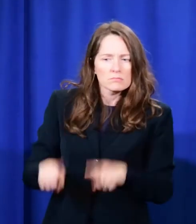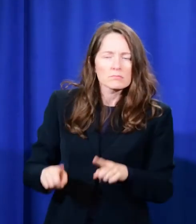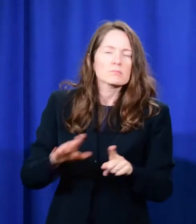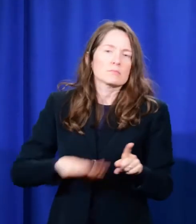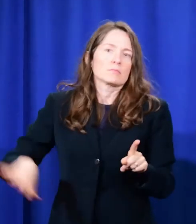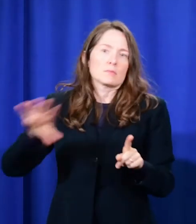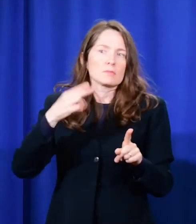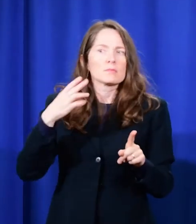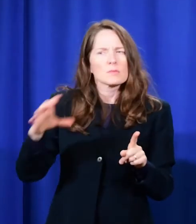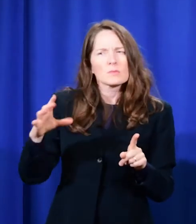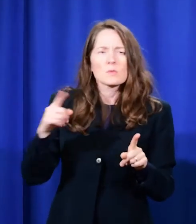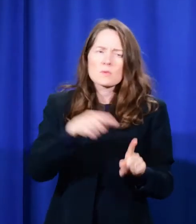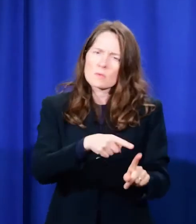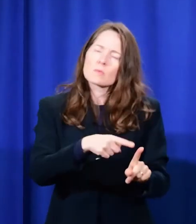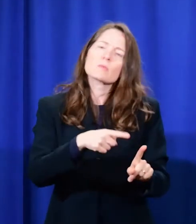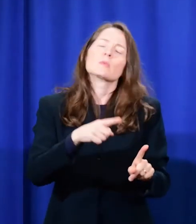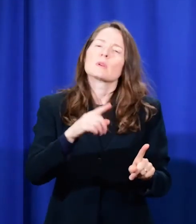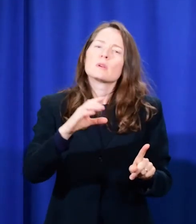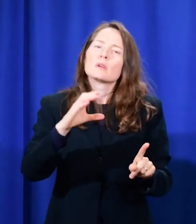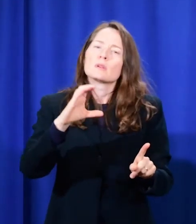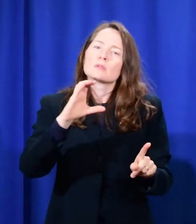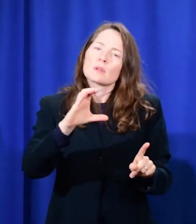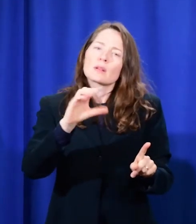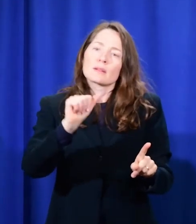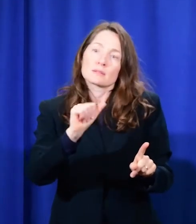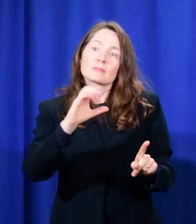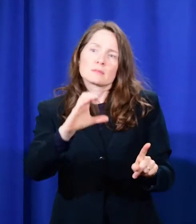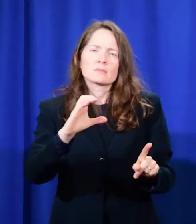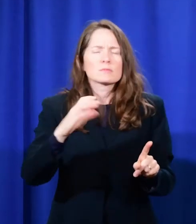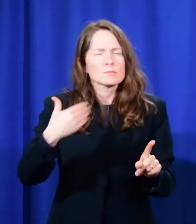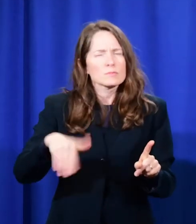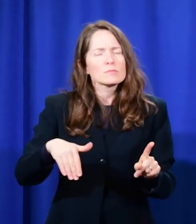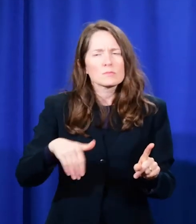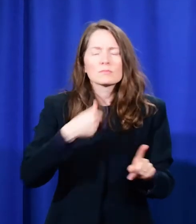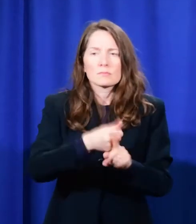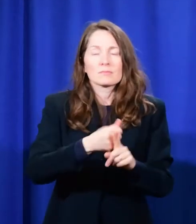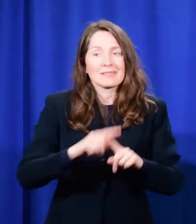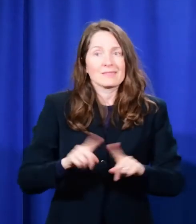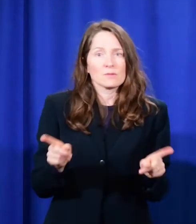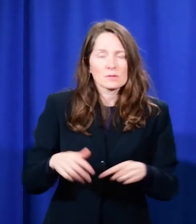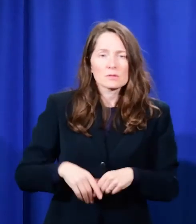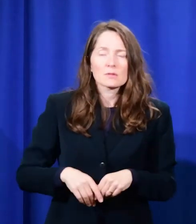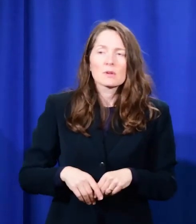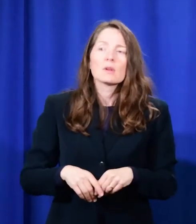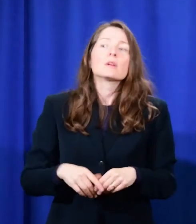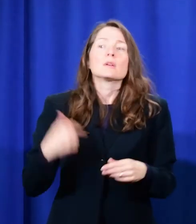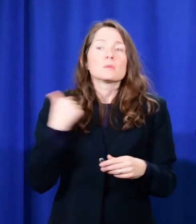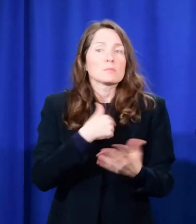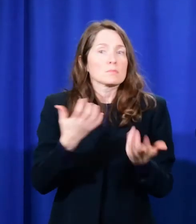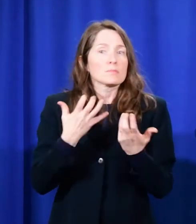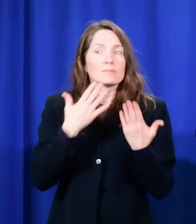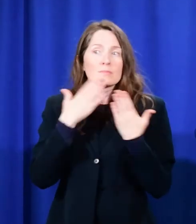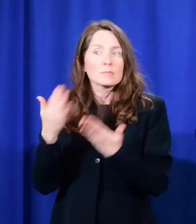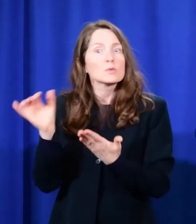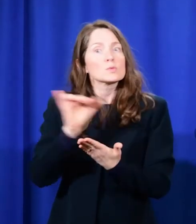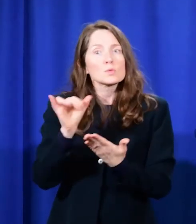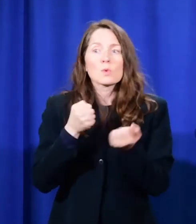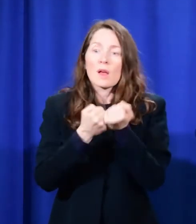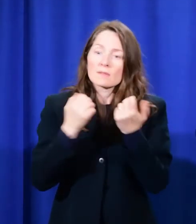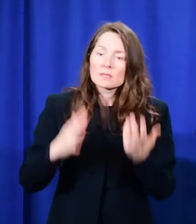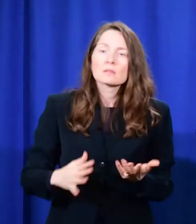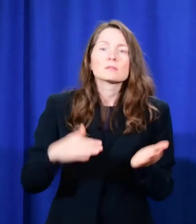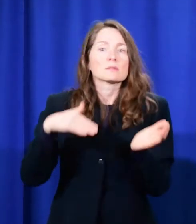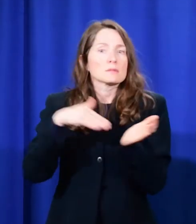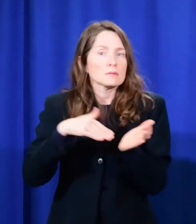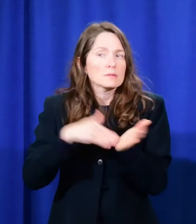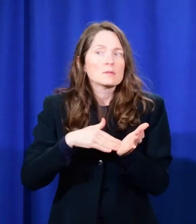Child Advocacy Center, a collaboration of police, prosecutors, counselors, medical professionals, and advocates who aid young victims